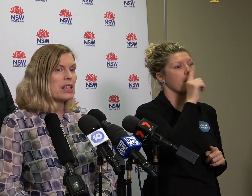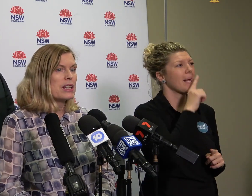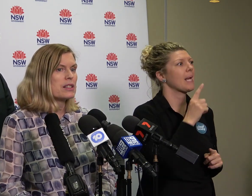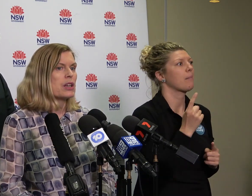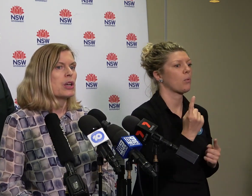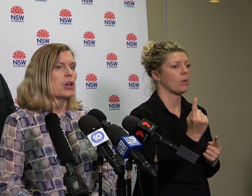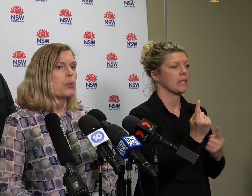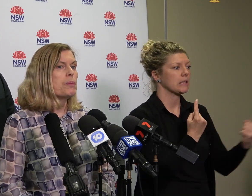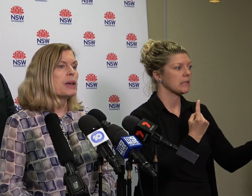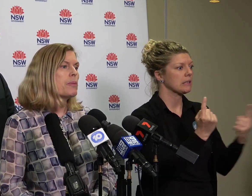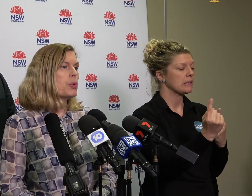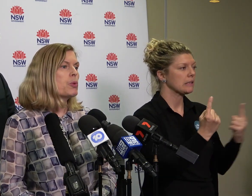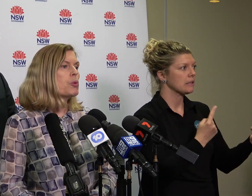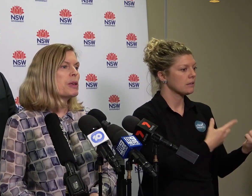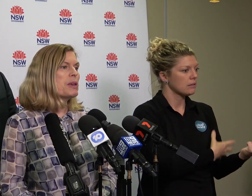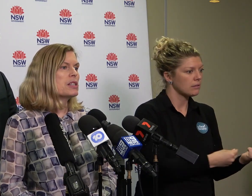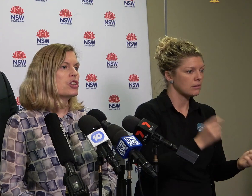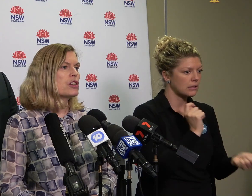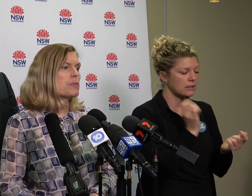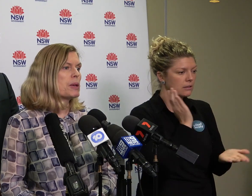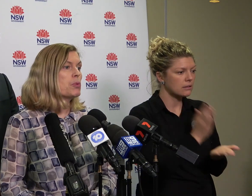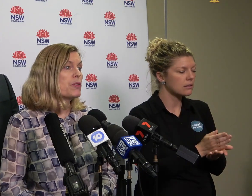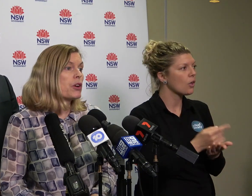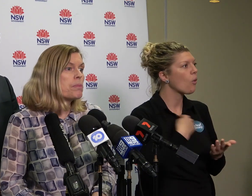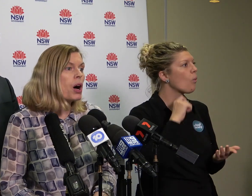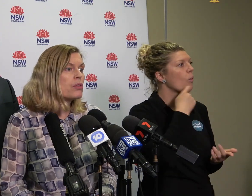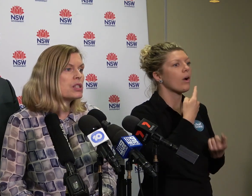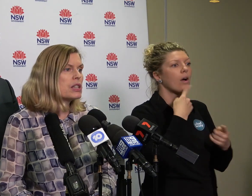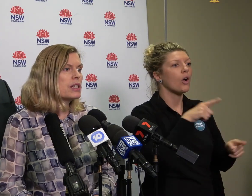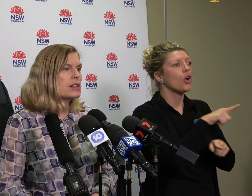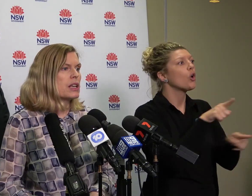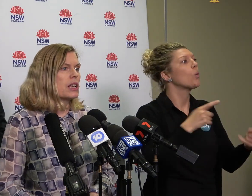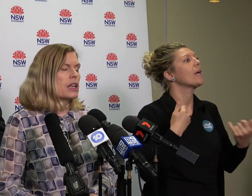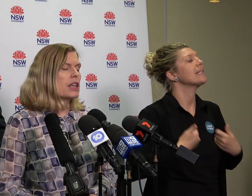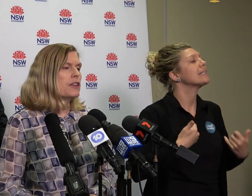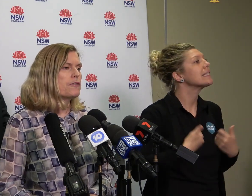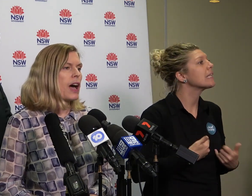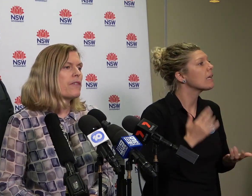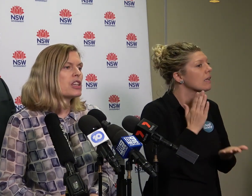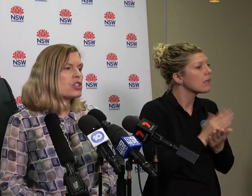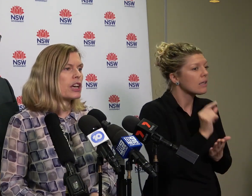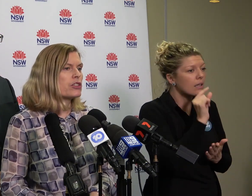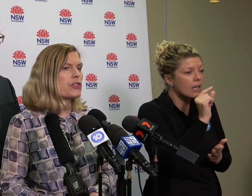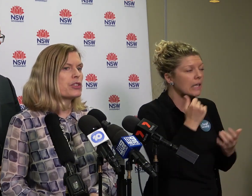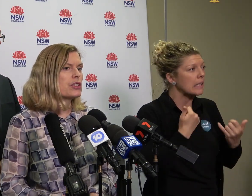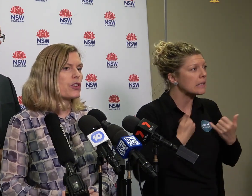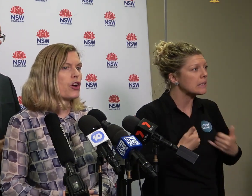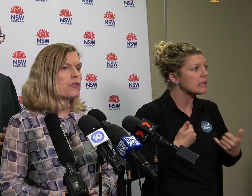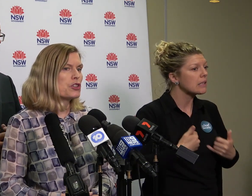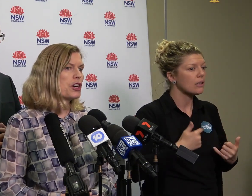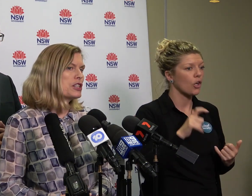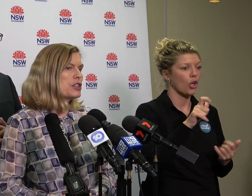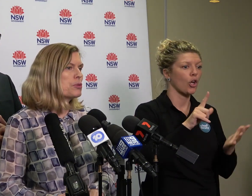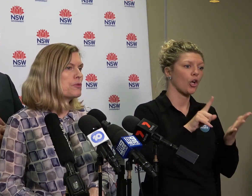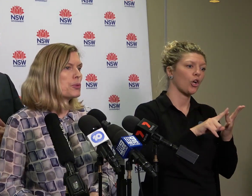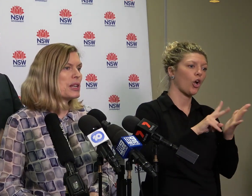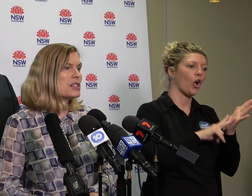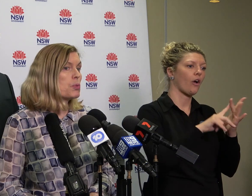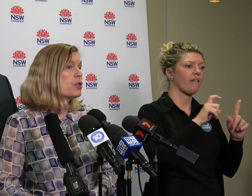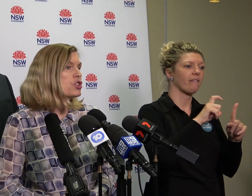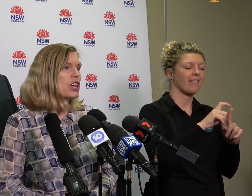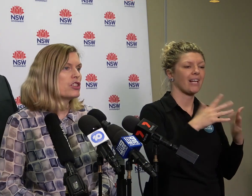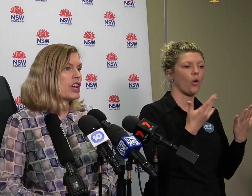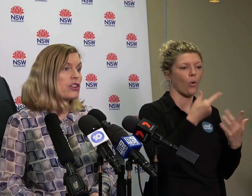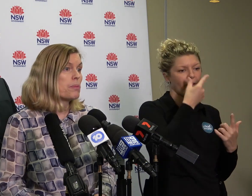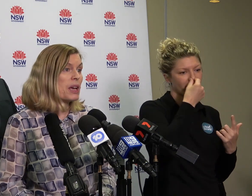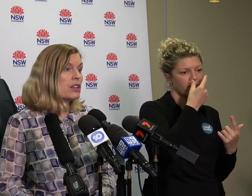mild disease. We will be messaging to people with very mild disease. If having a diagnosis of COVID-19 or